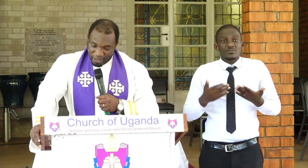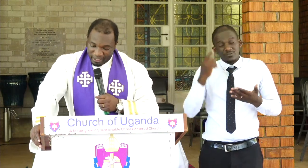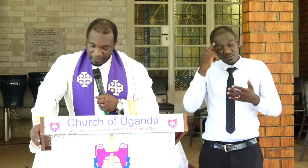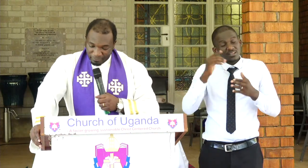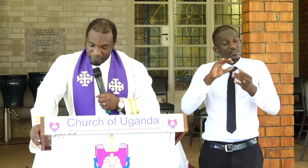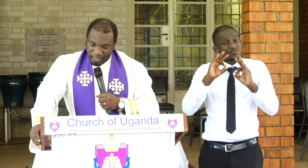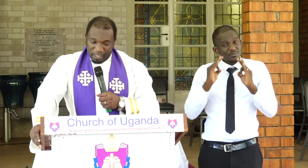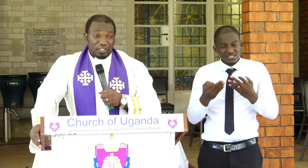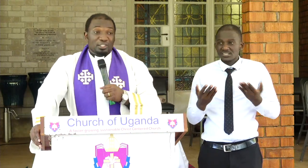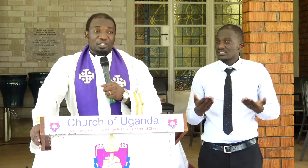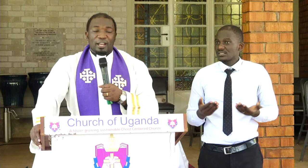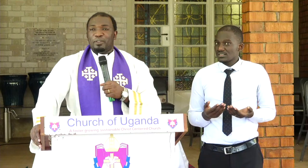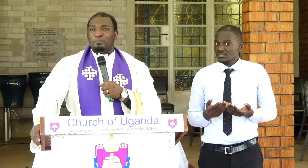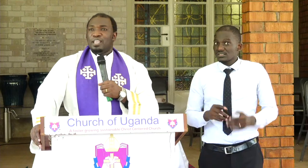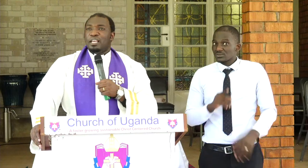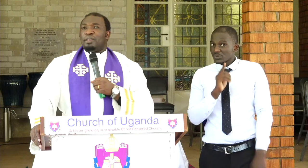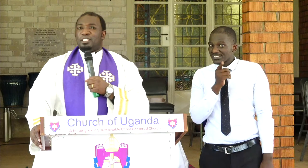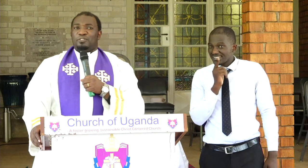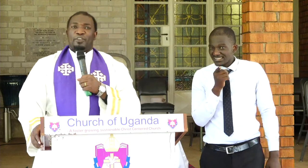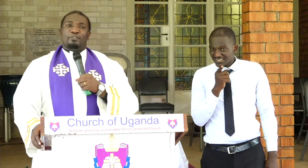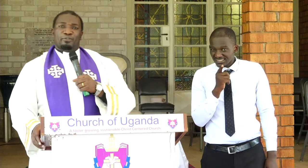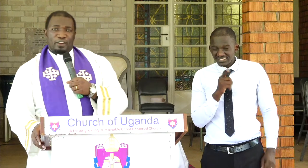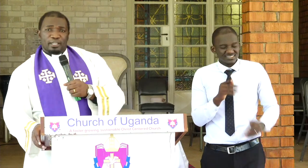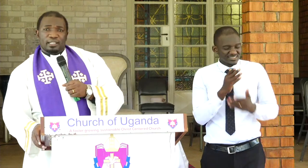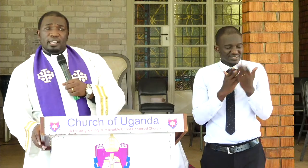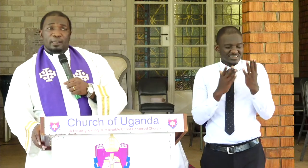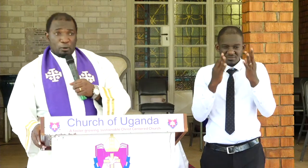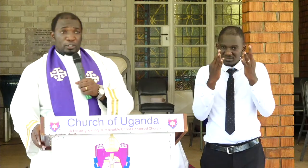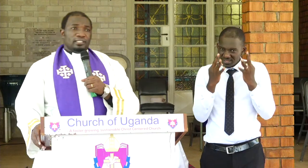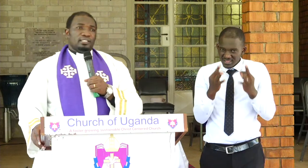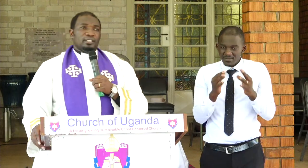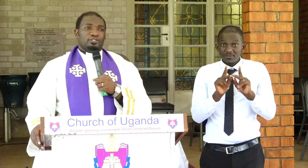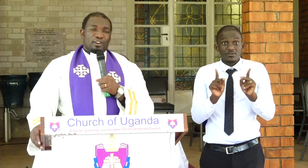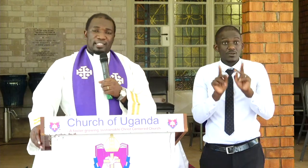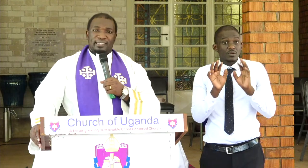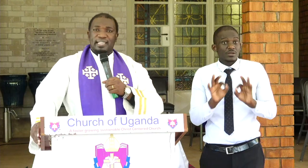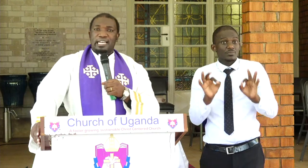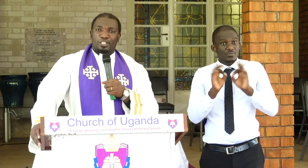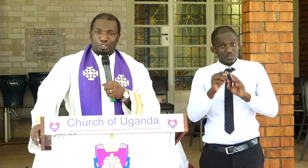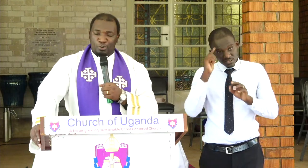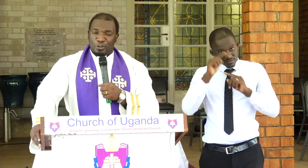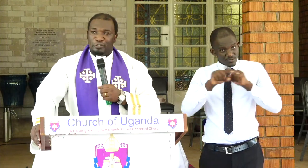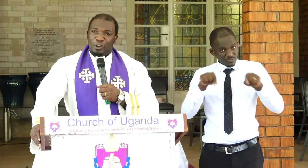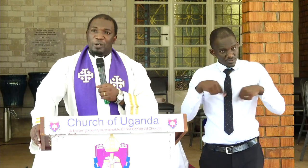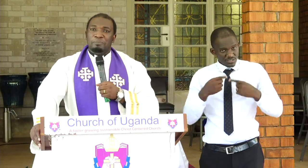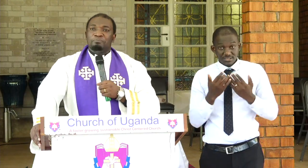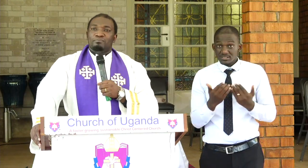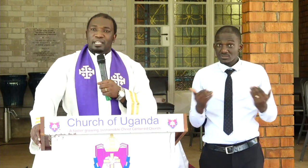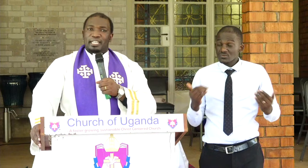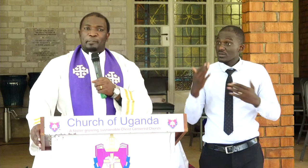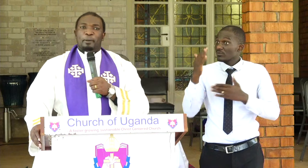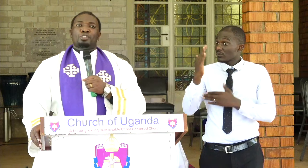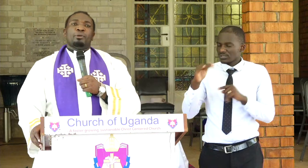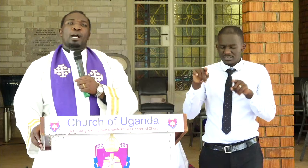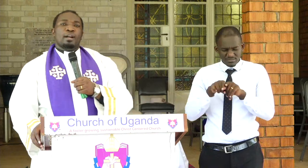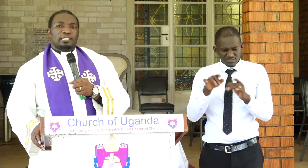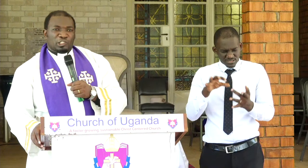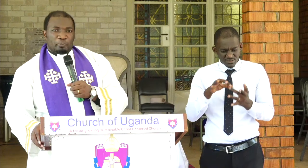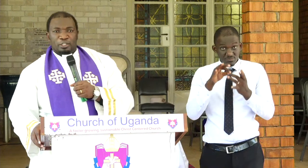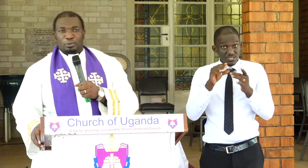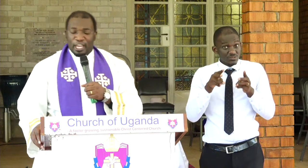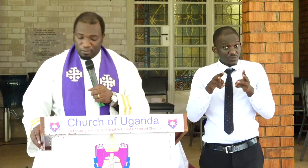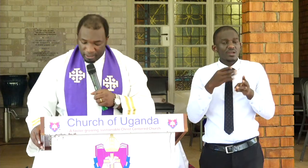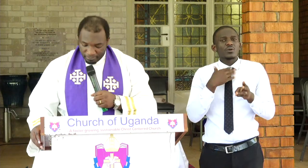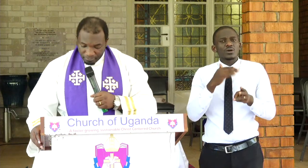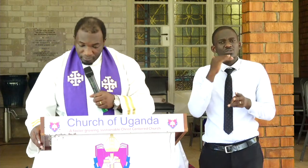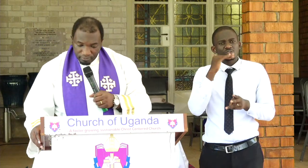of their family. I mean, this is something that is very, very important for us as children of God. But in a special way, I want to